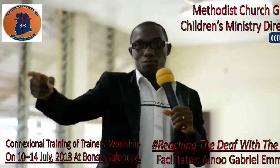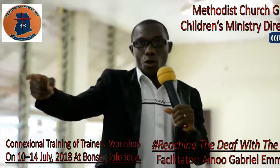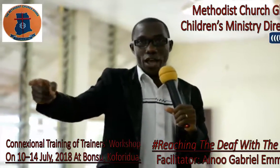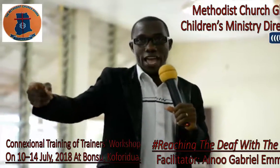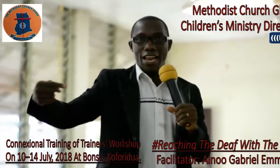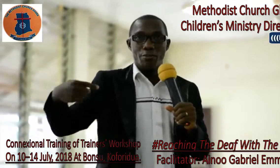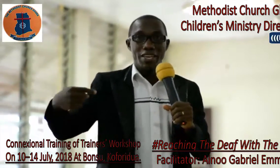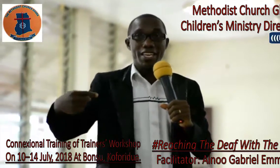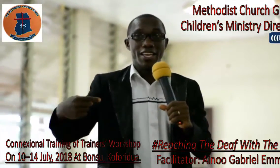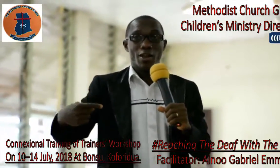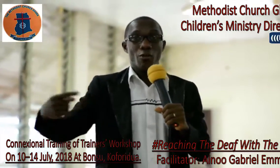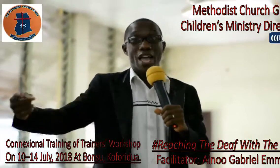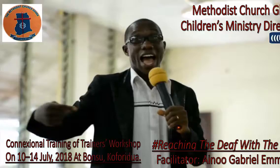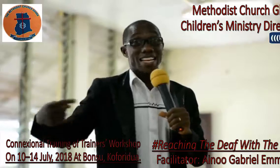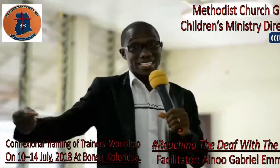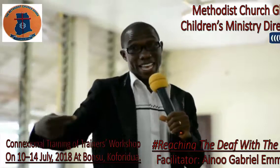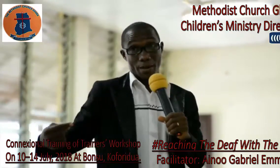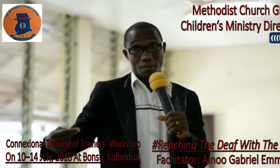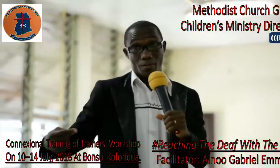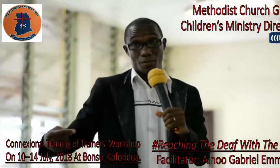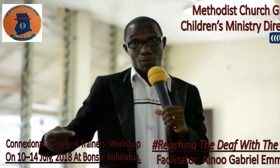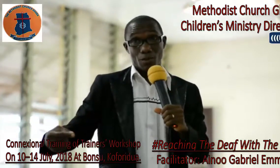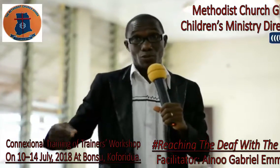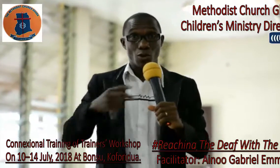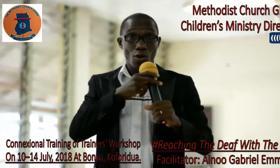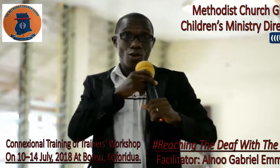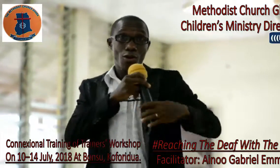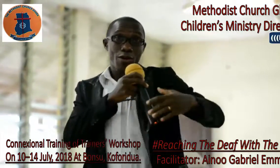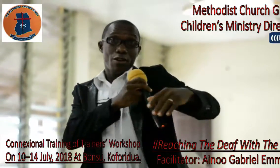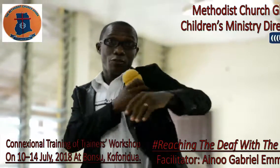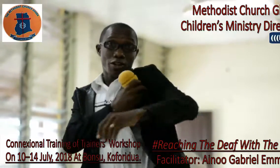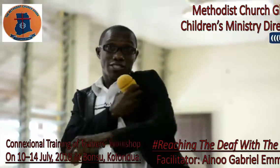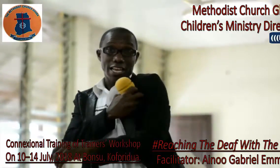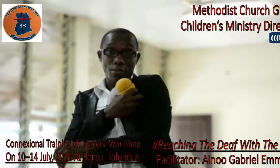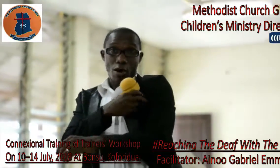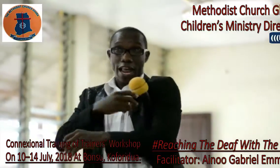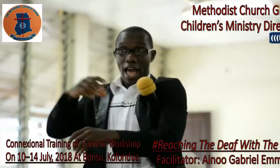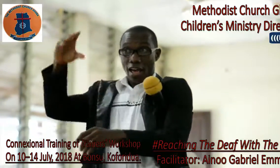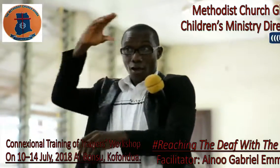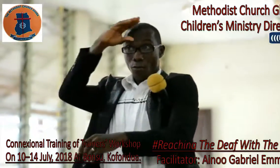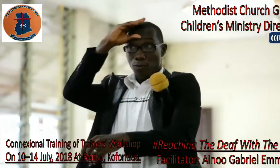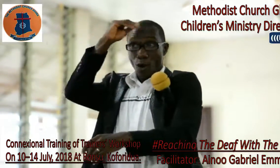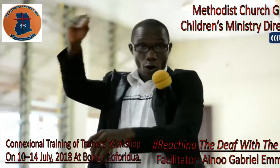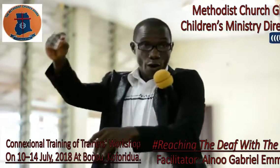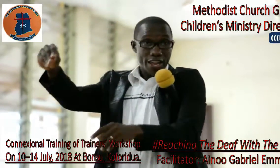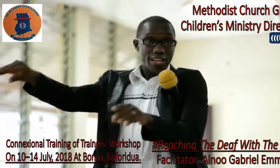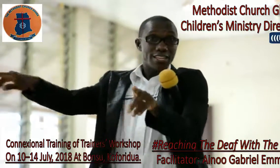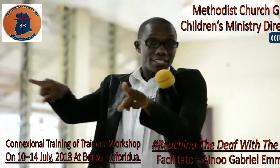boy and me, we are the same. So if you want to say brother,